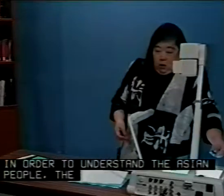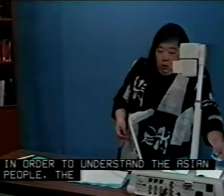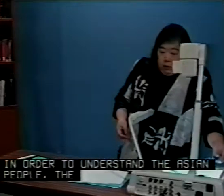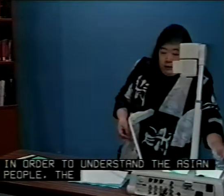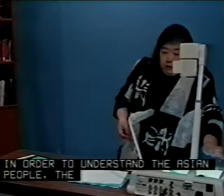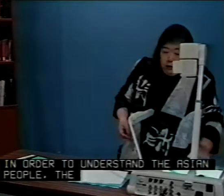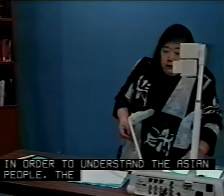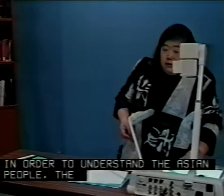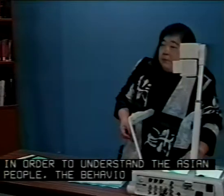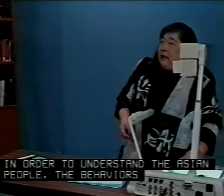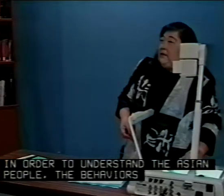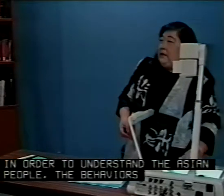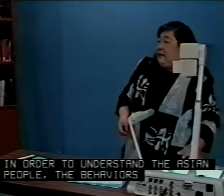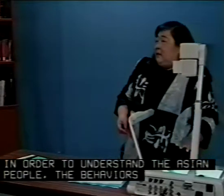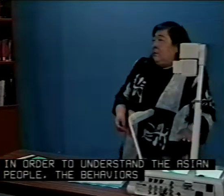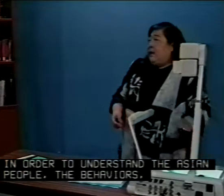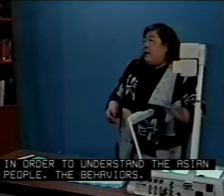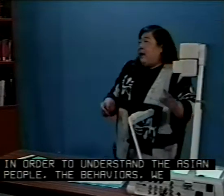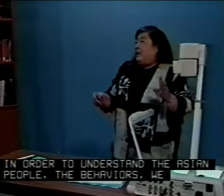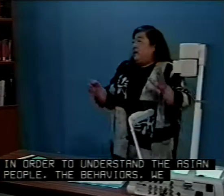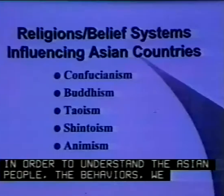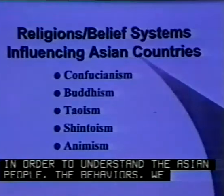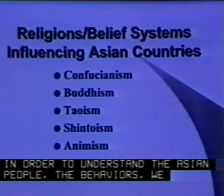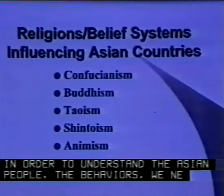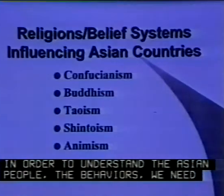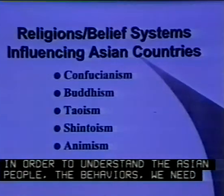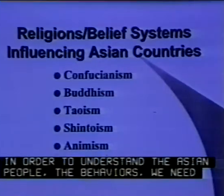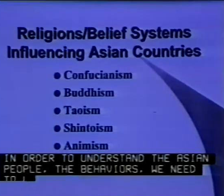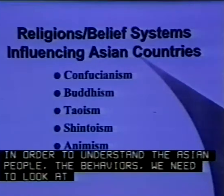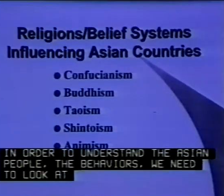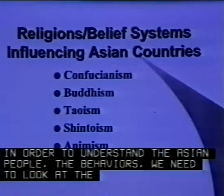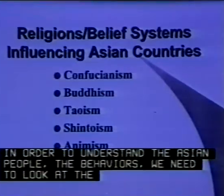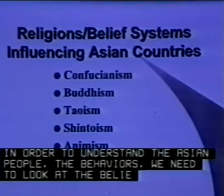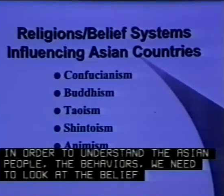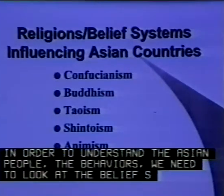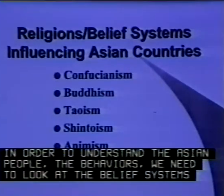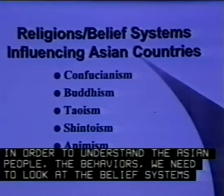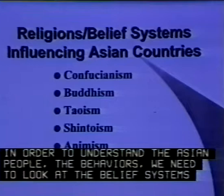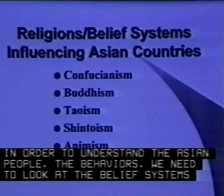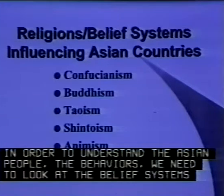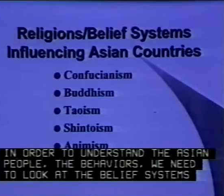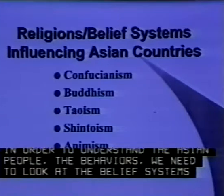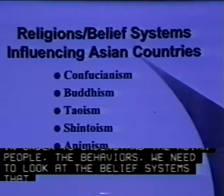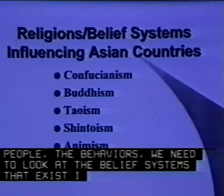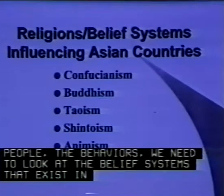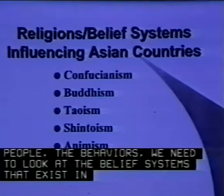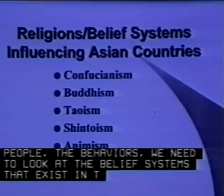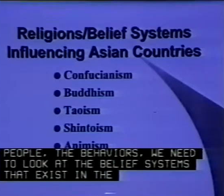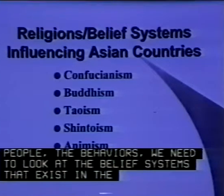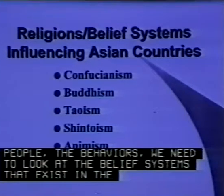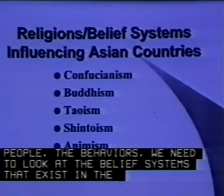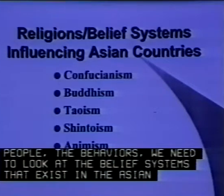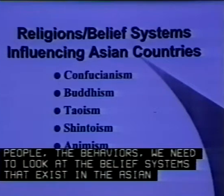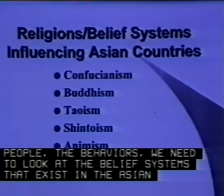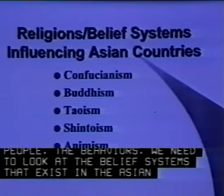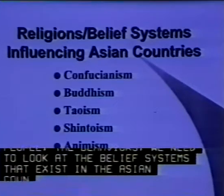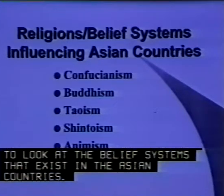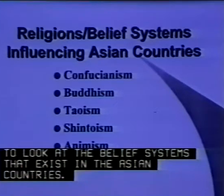we need to look at the belief systems that exist in the Asian countries. Major religions or